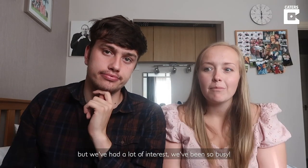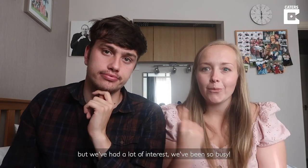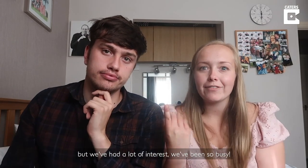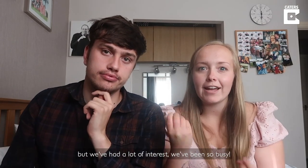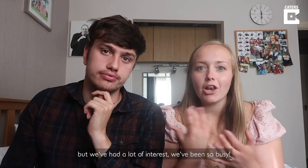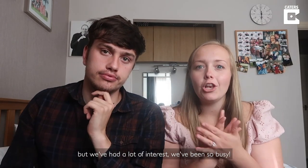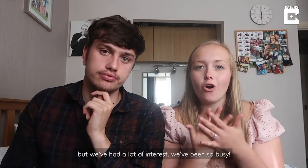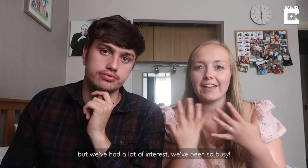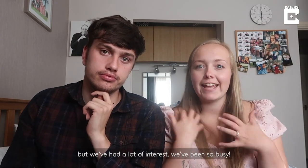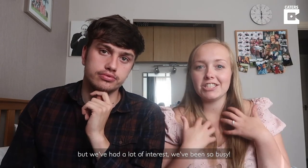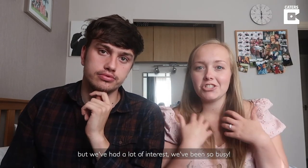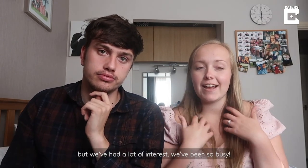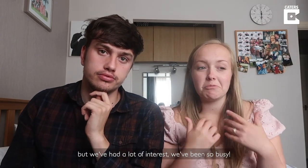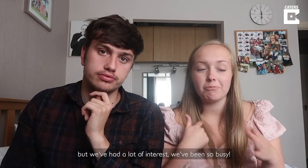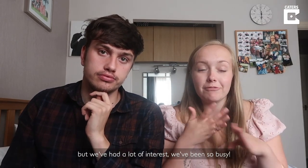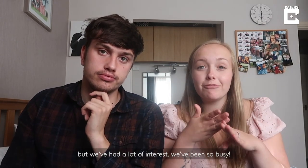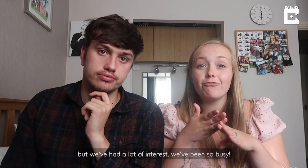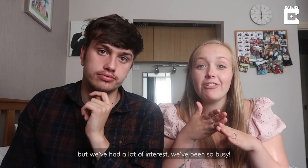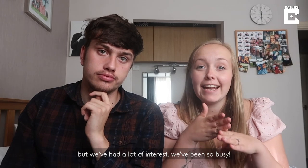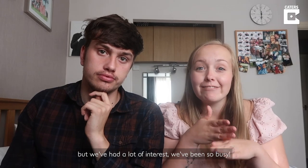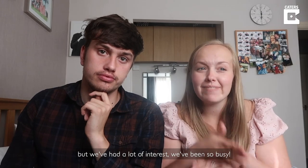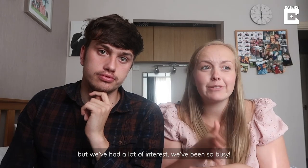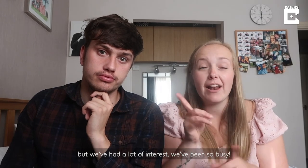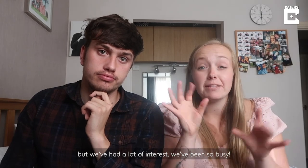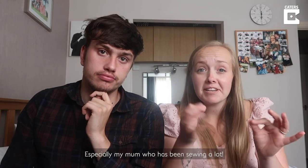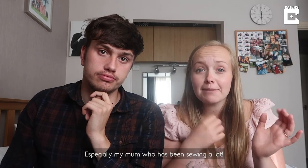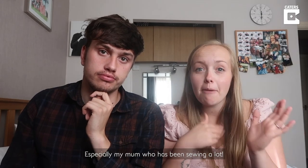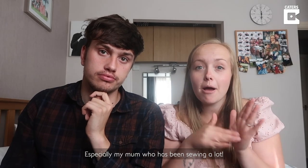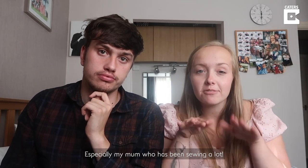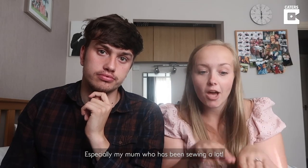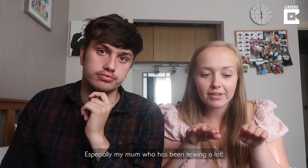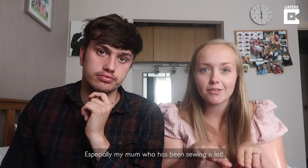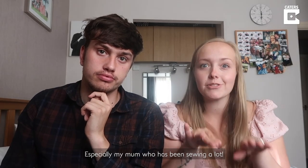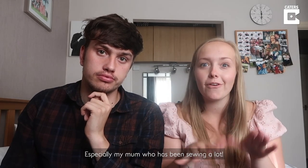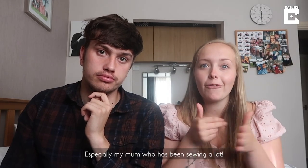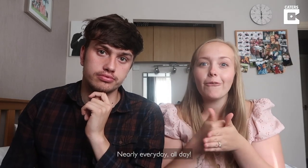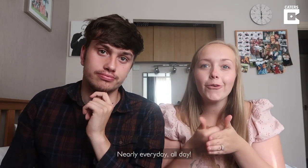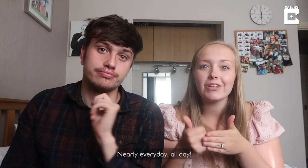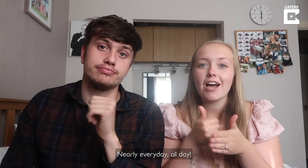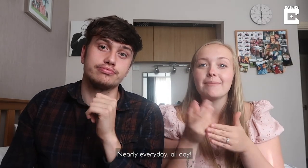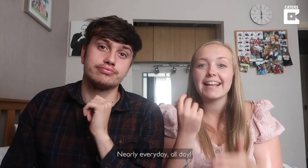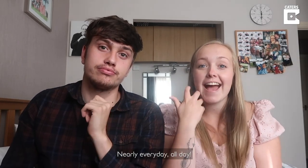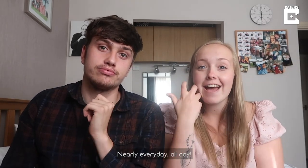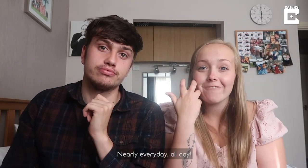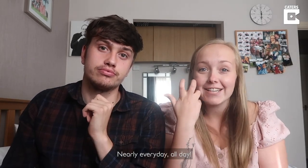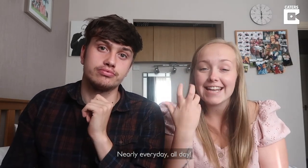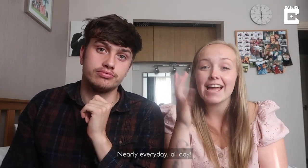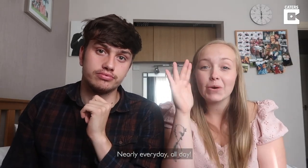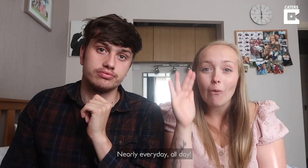But we've had a lot of interest. We've been really busy. Well, especially my mum's having something all the time, nearly every day,